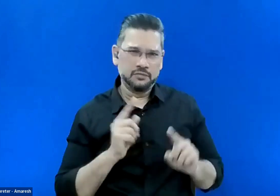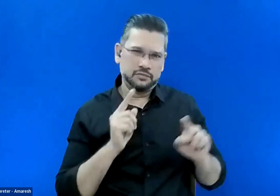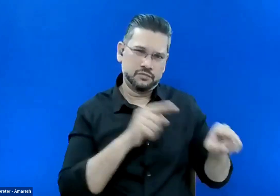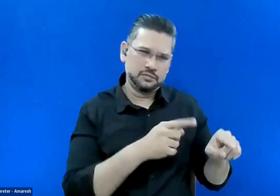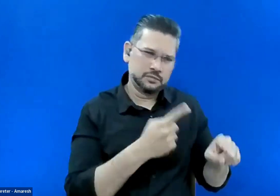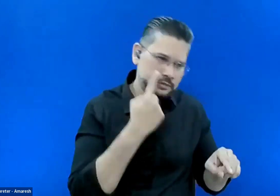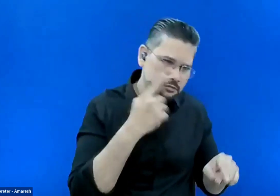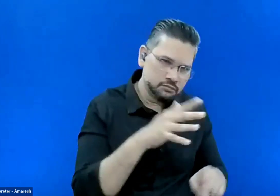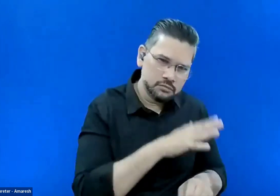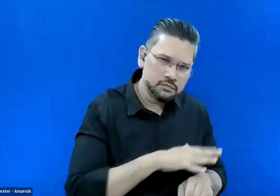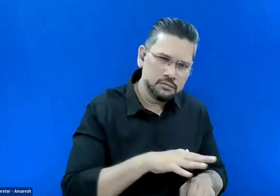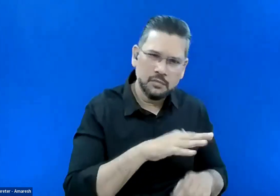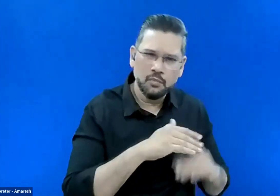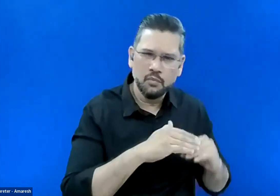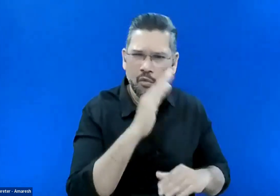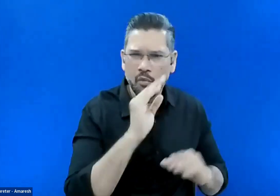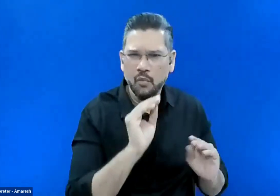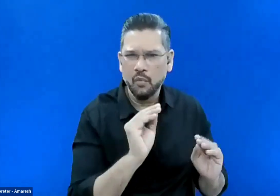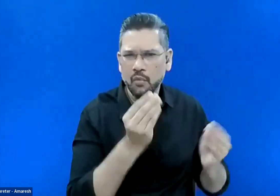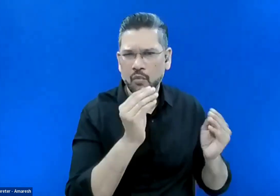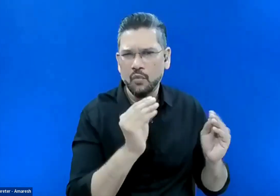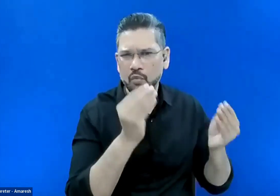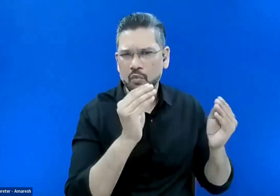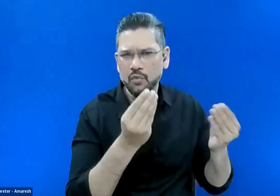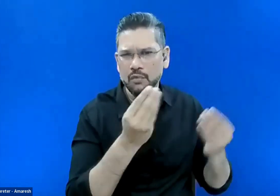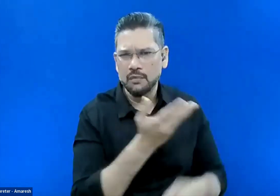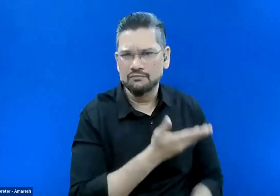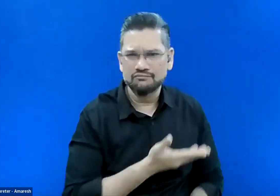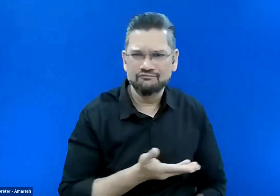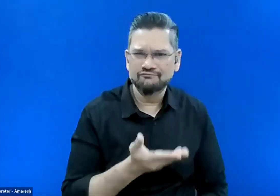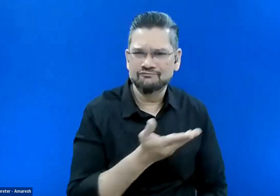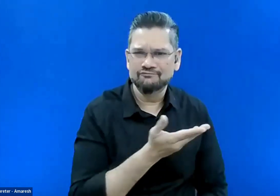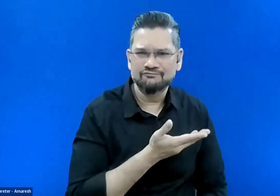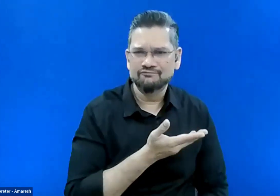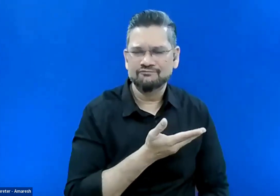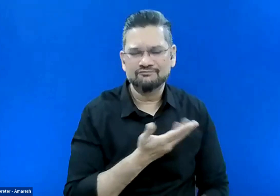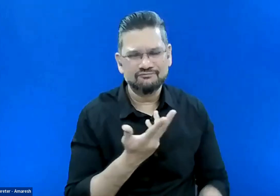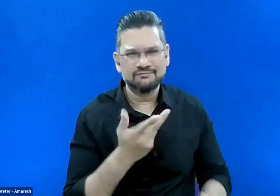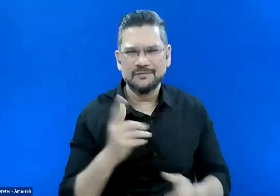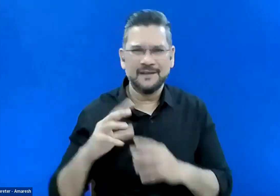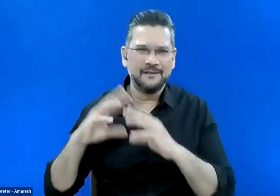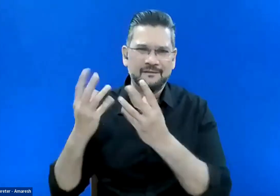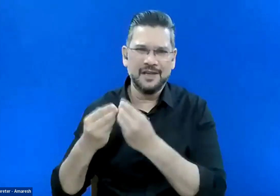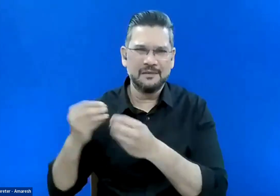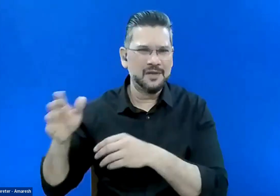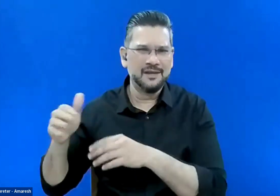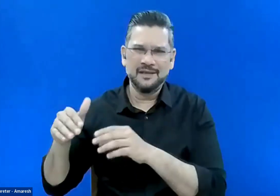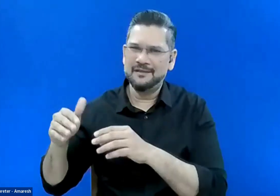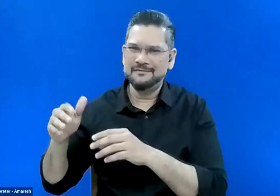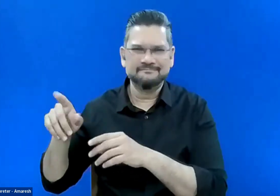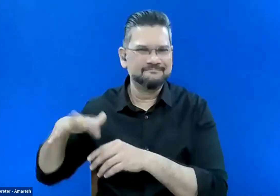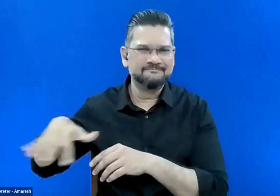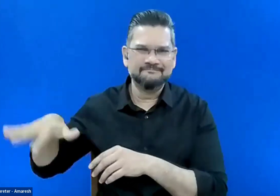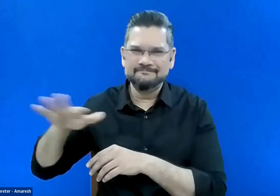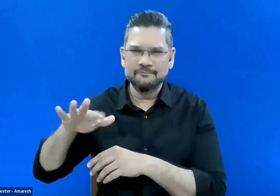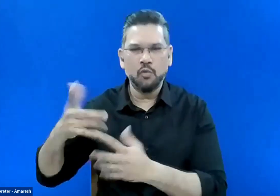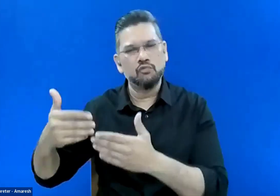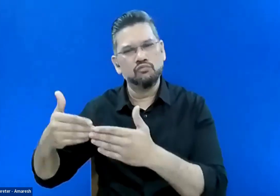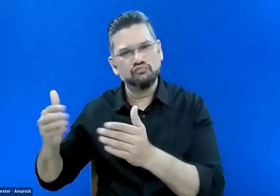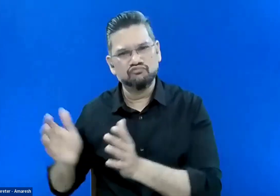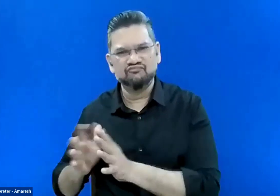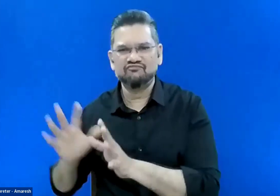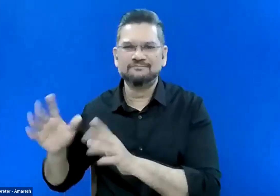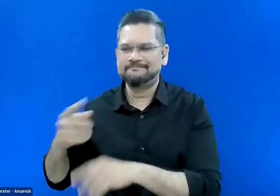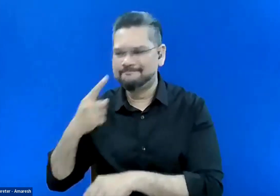people who have been taken there either mostly by their family members or some members of their community, because they